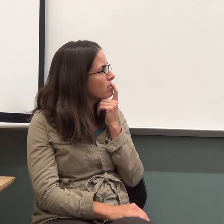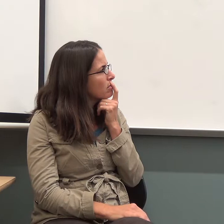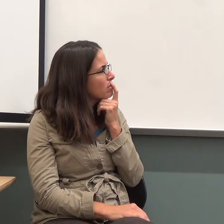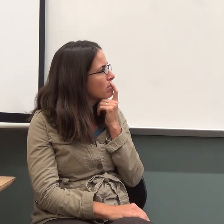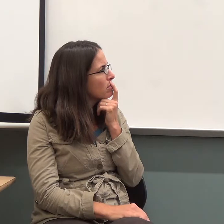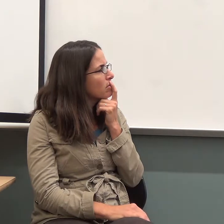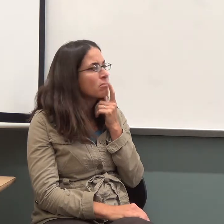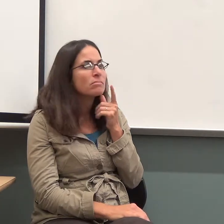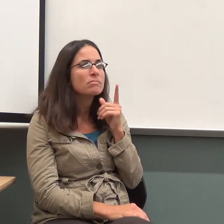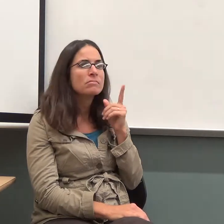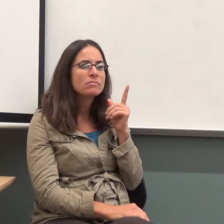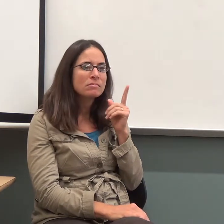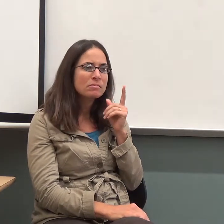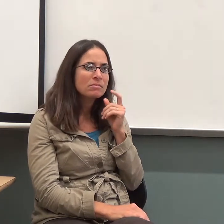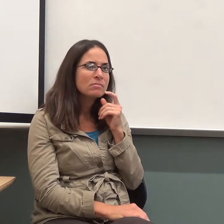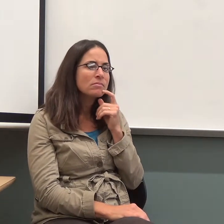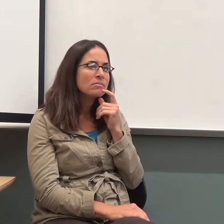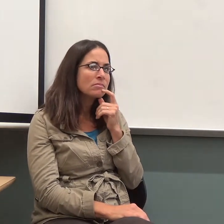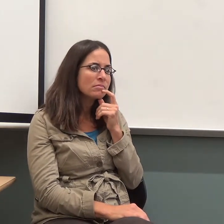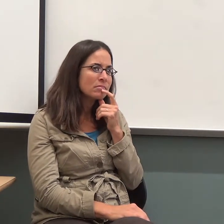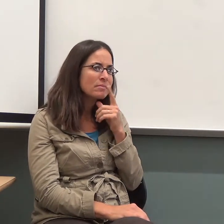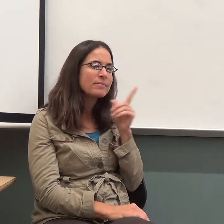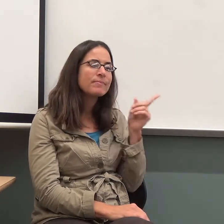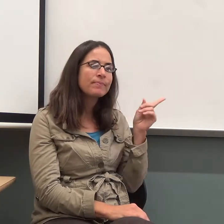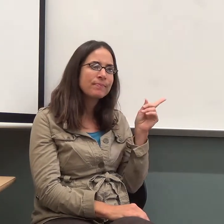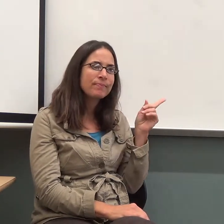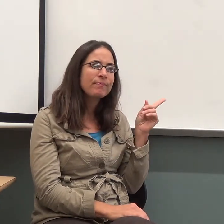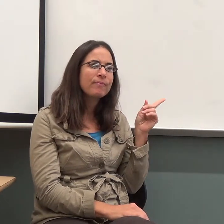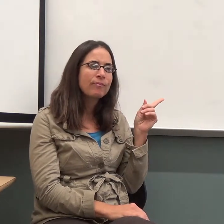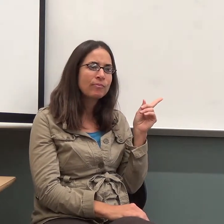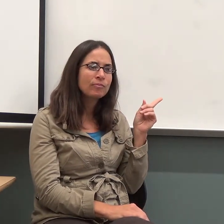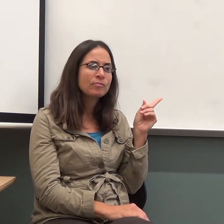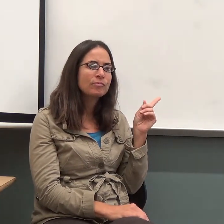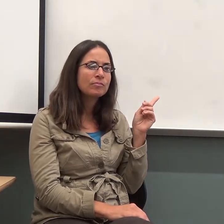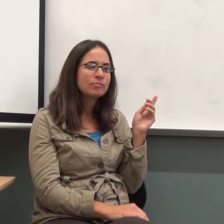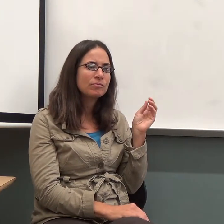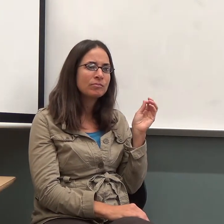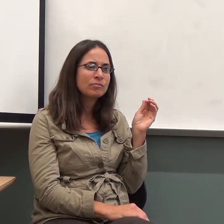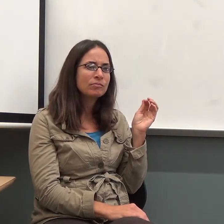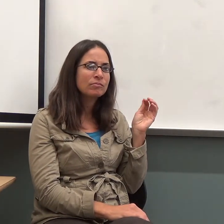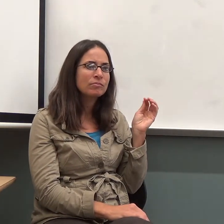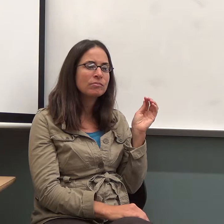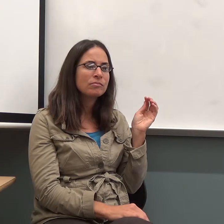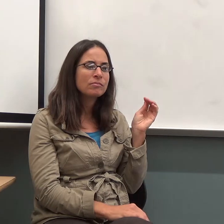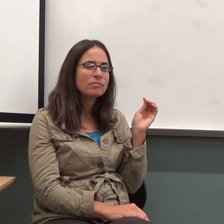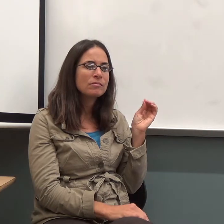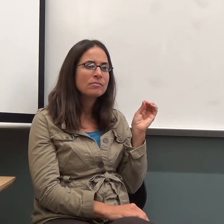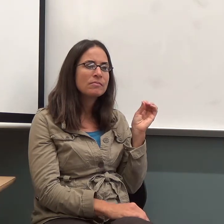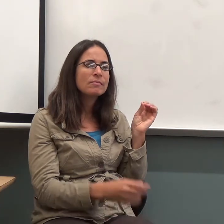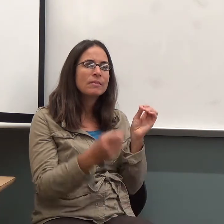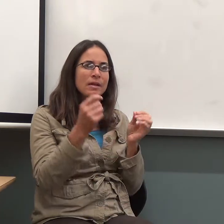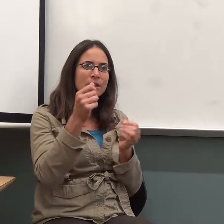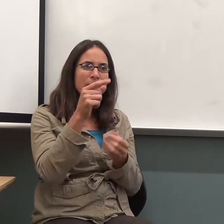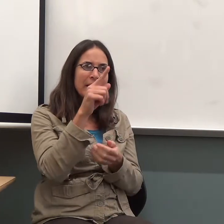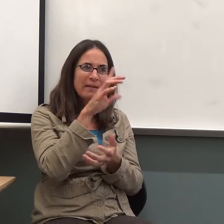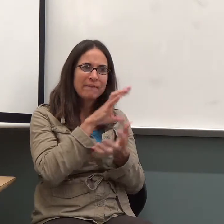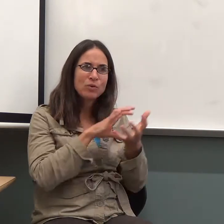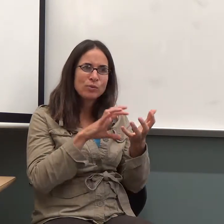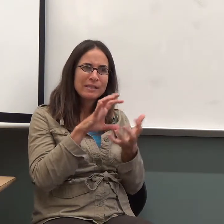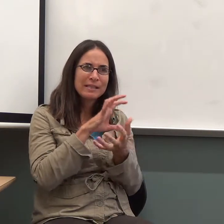conversation, that's kind of how a teacher speaks sometimes. That's how I speak, right? I go, they are, and I wait for you guys to answer. But if you don't answer, then I'm just standing here with this